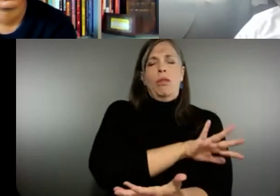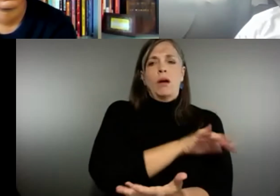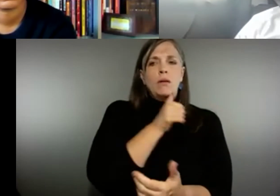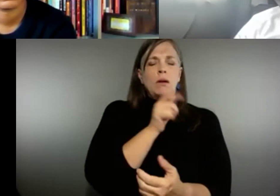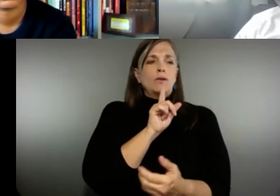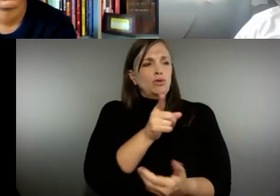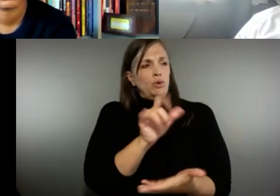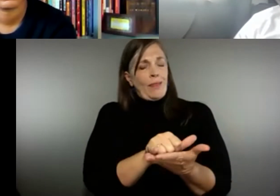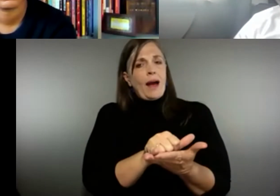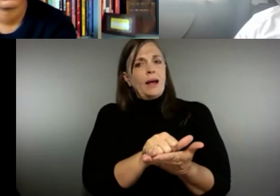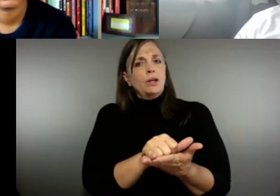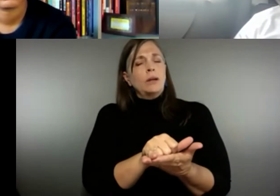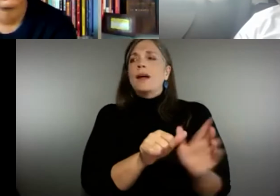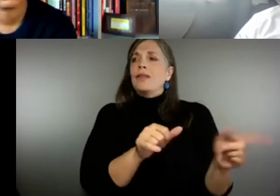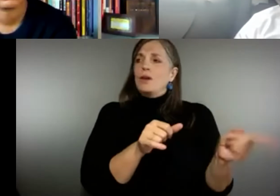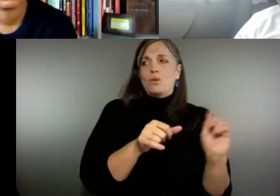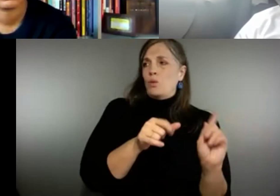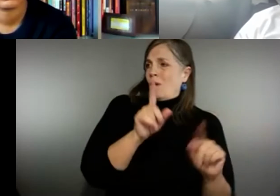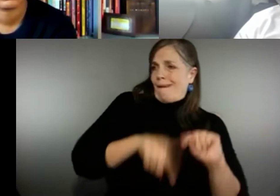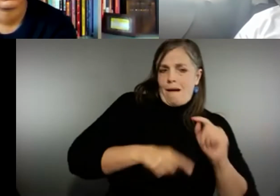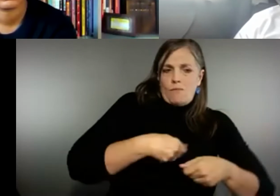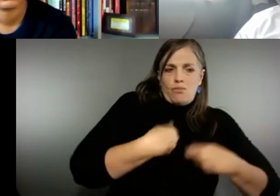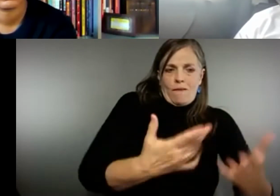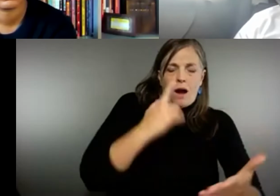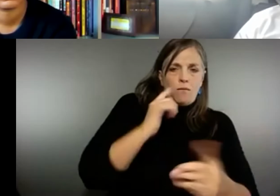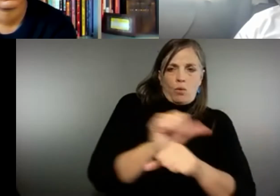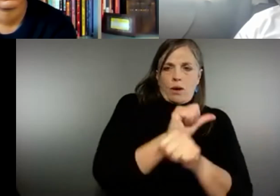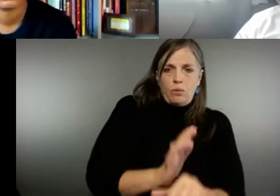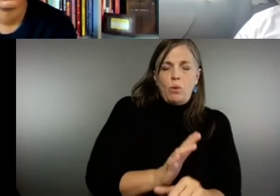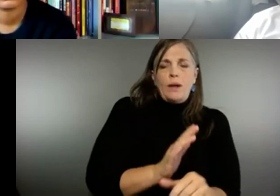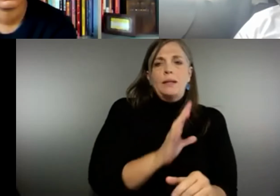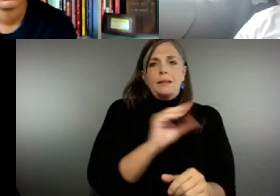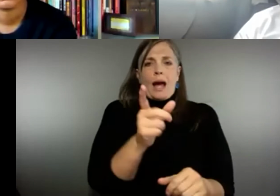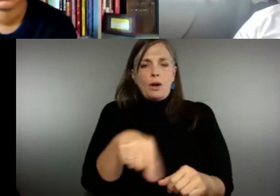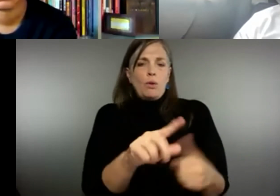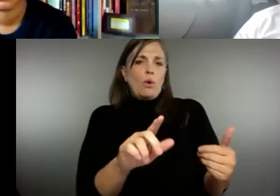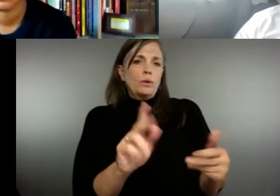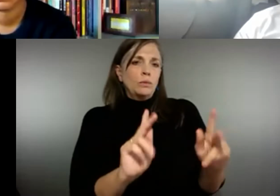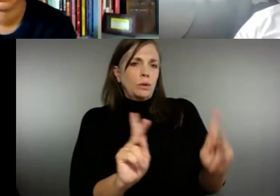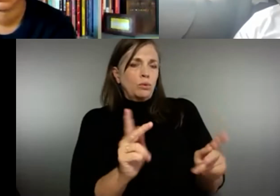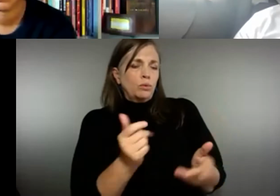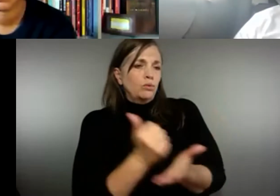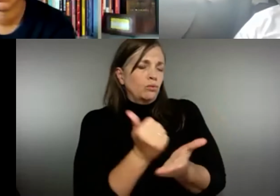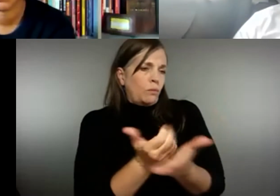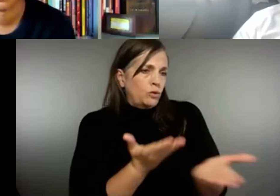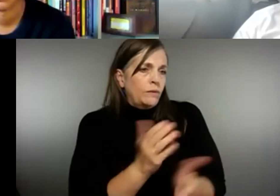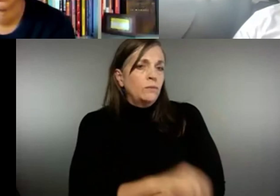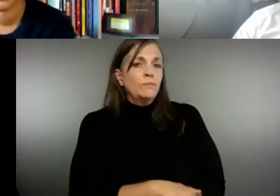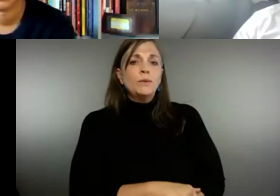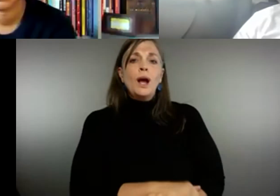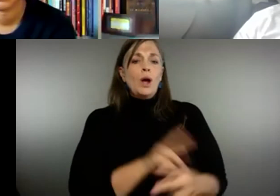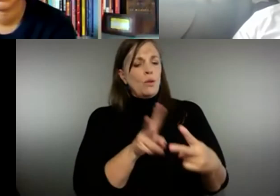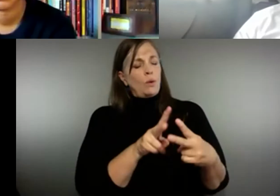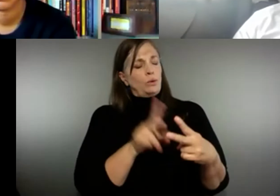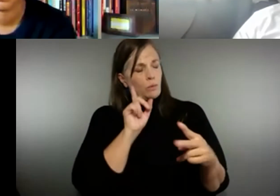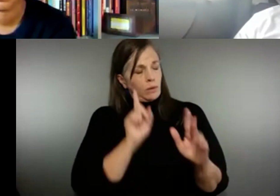you can provide for your employees and provide for the constituencies that you're helping and those are two things that